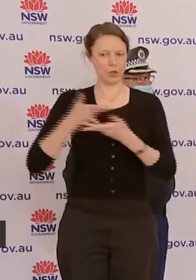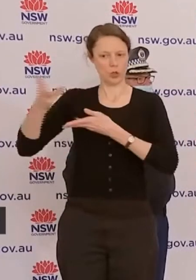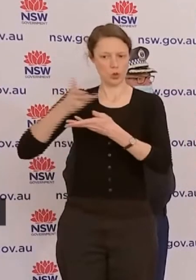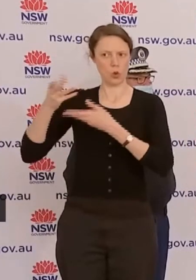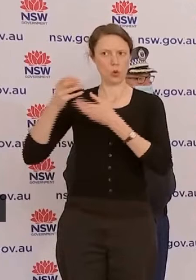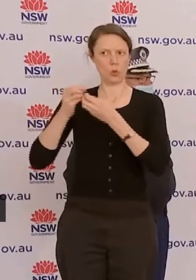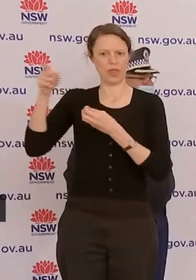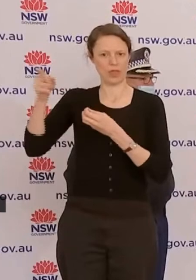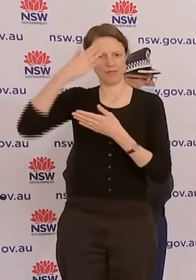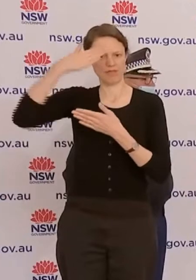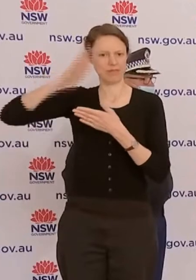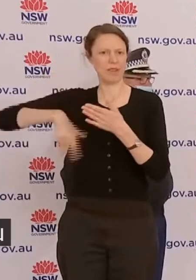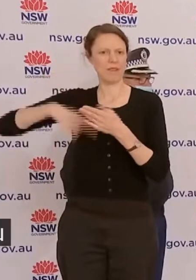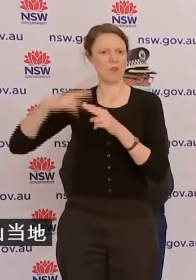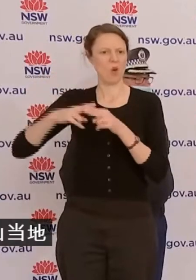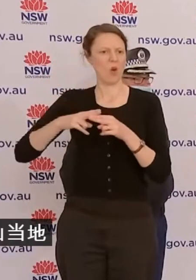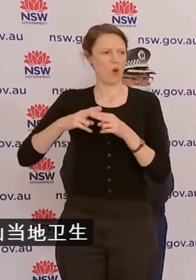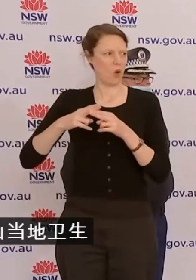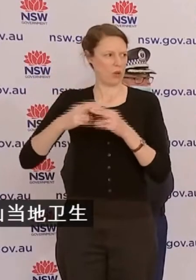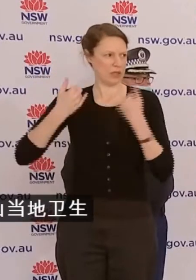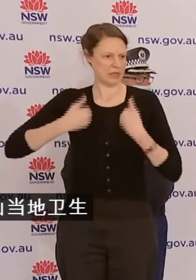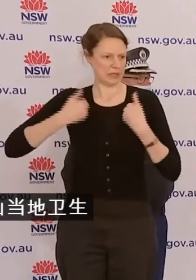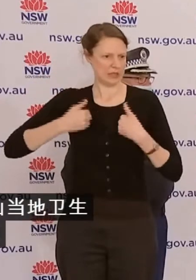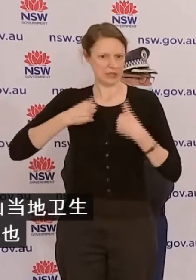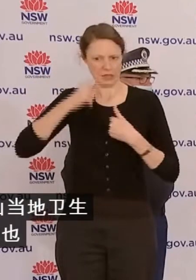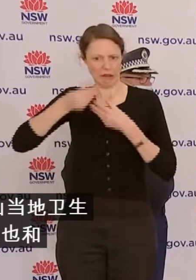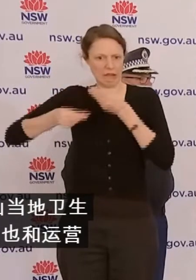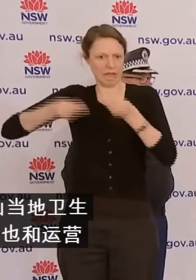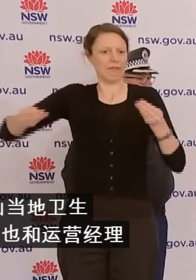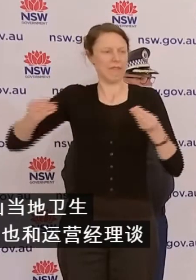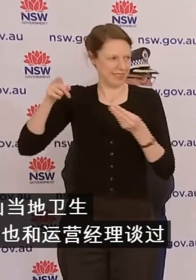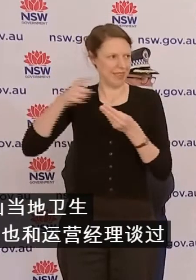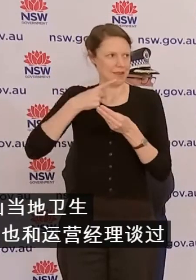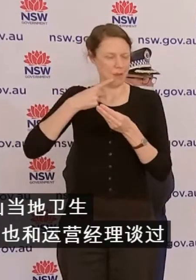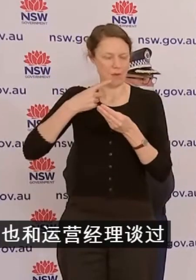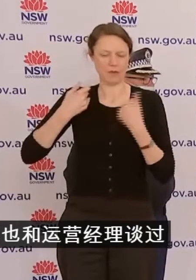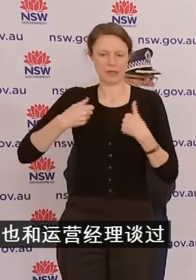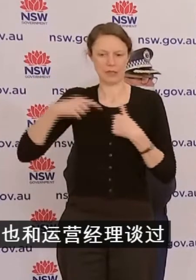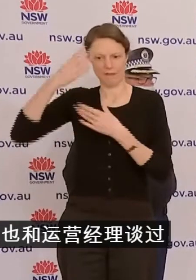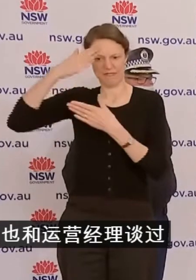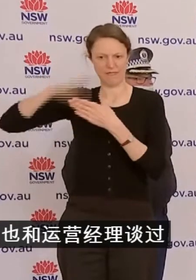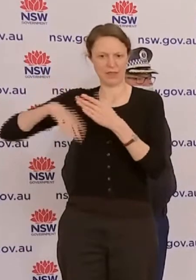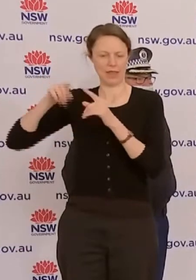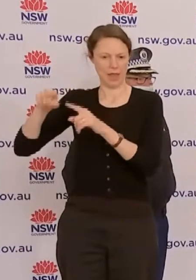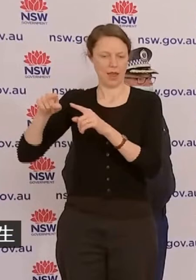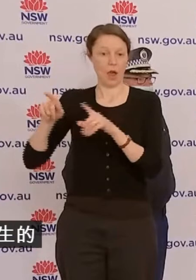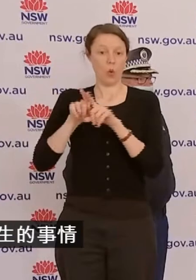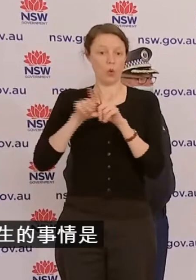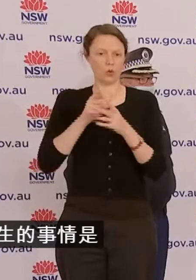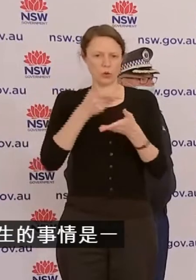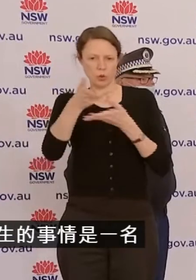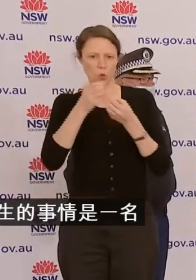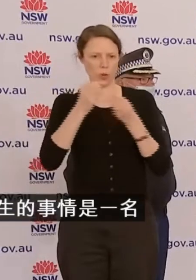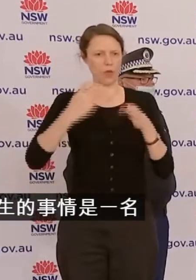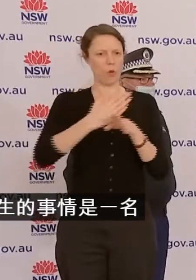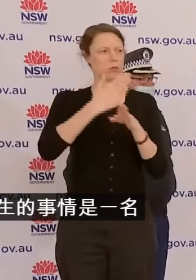that Nepean Blue Mountains local health district. I also spoke to the operations manager. What I understand happened